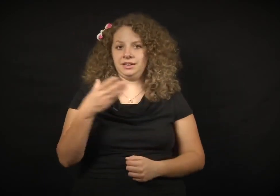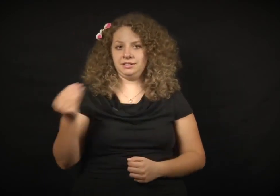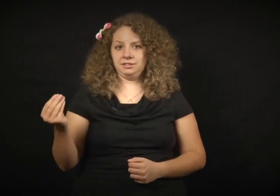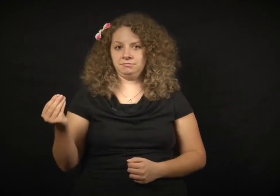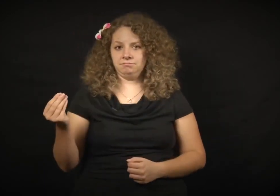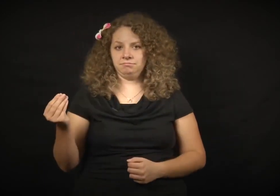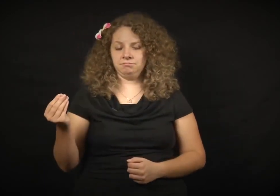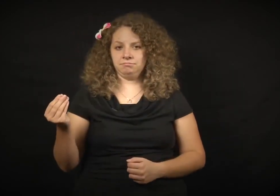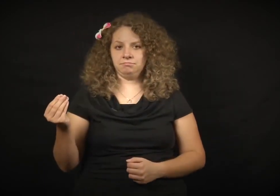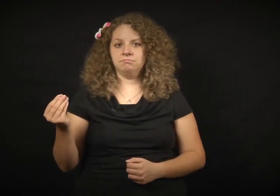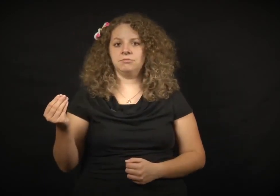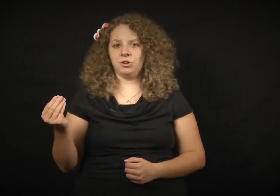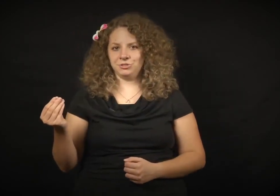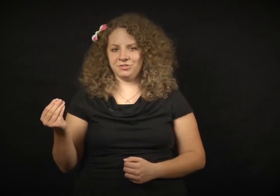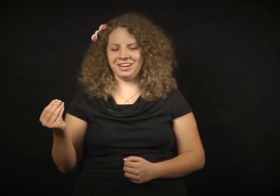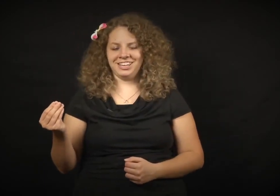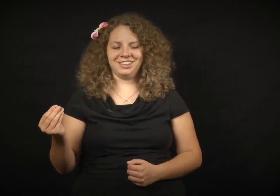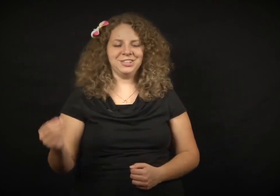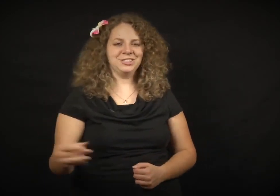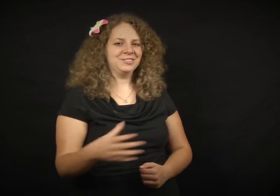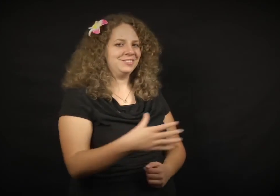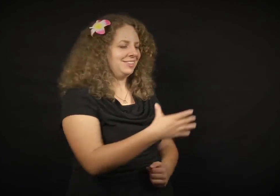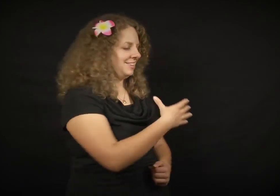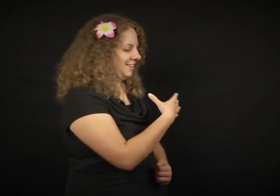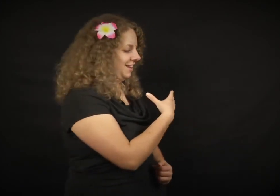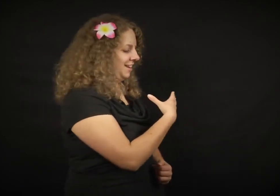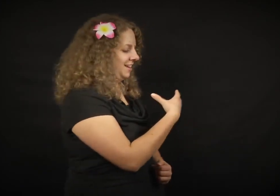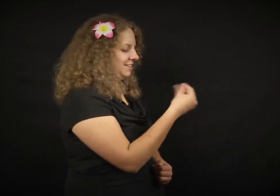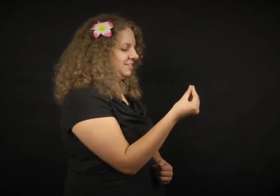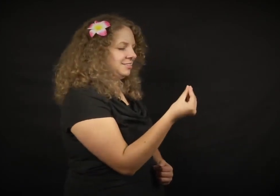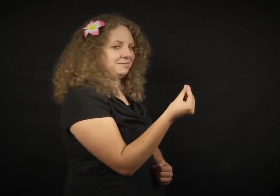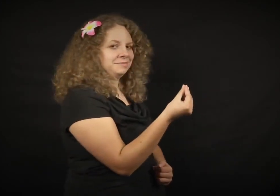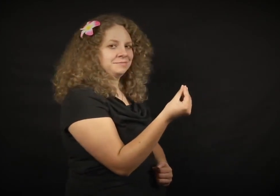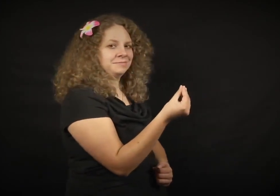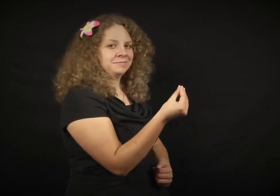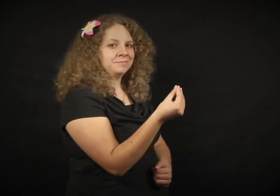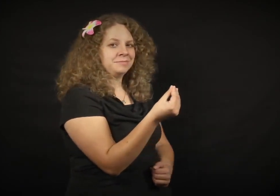And, also very English, and.